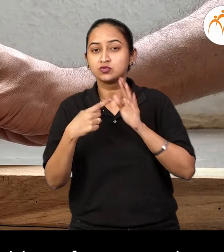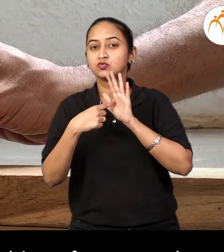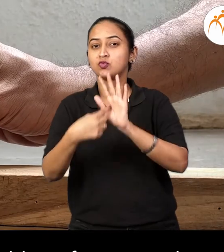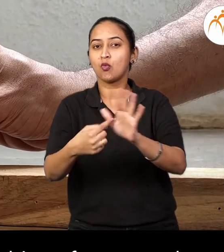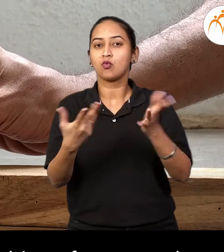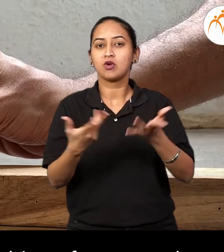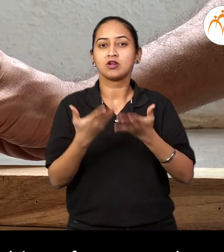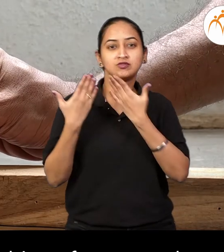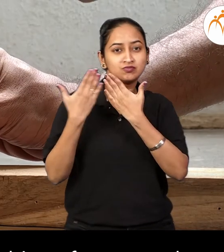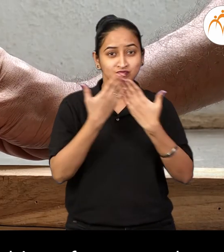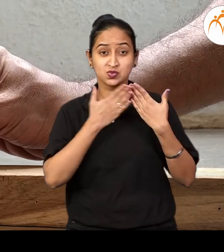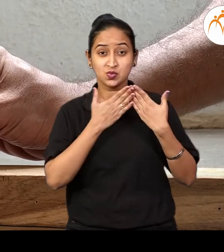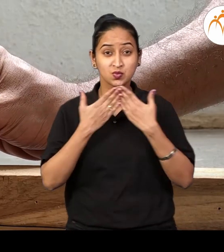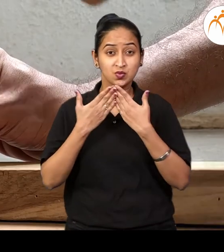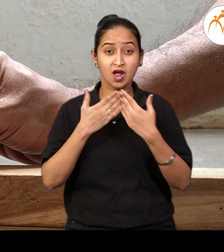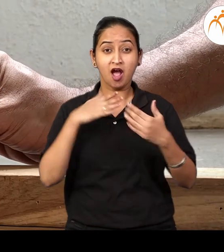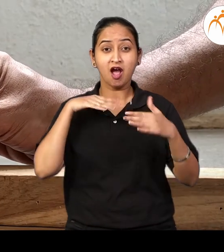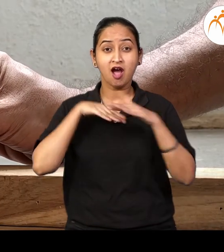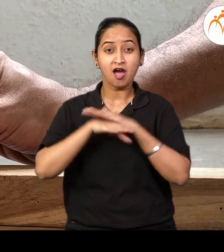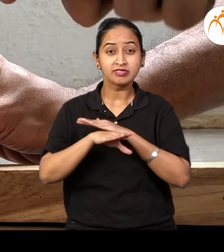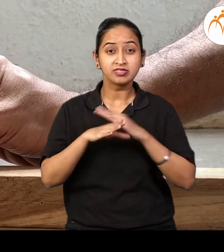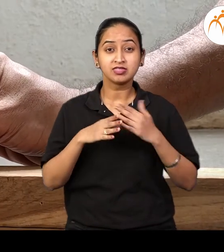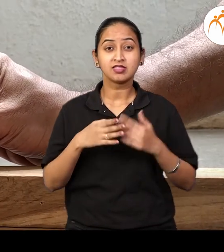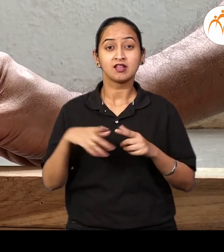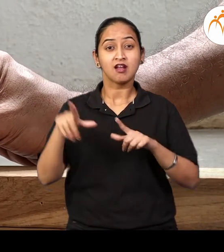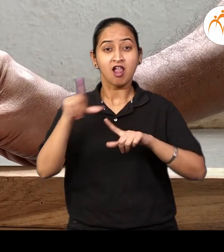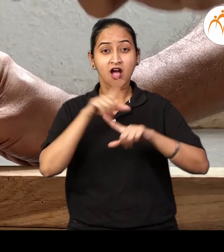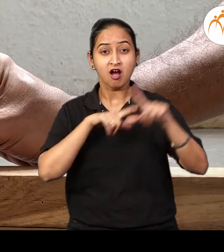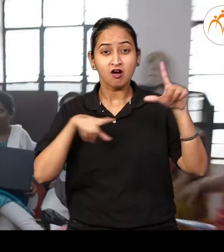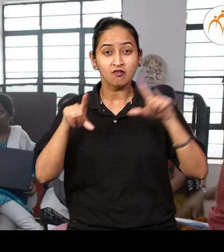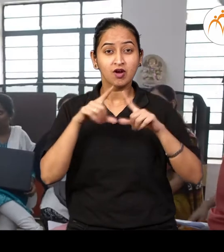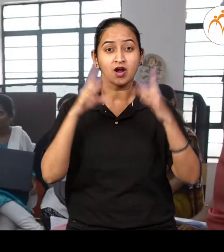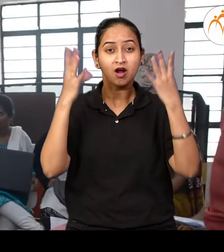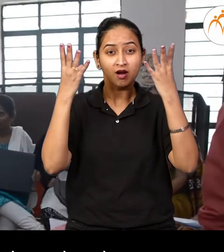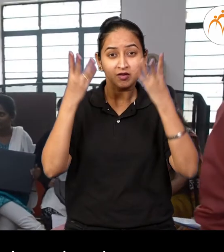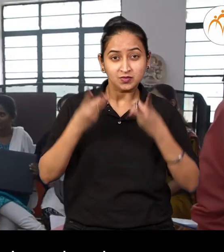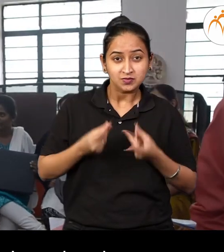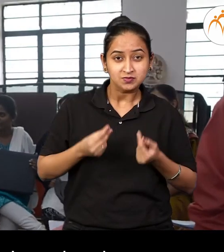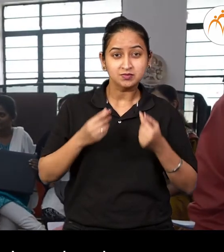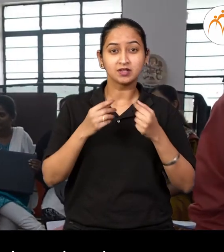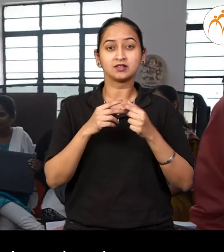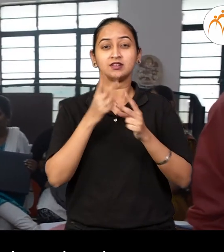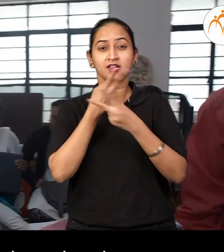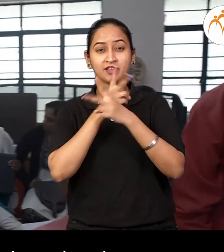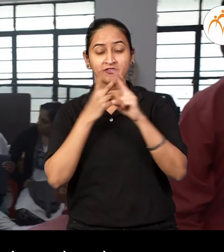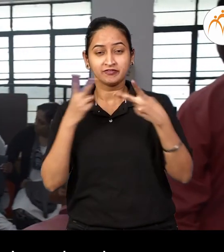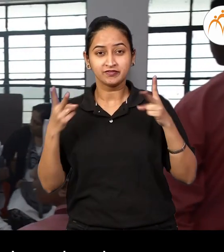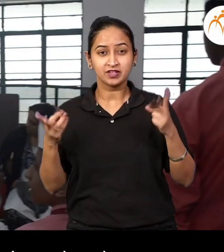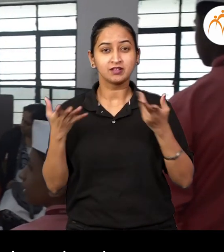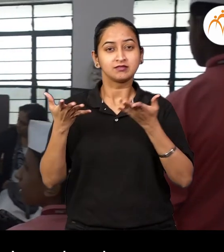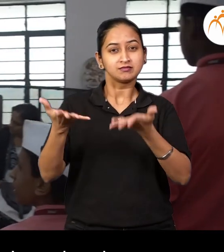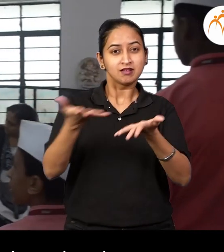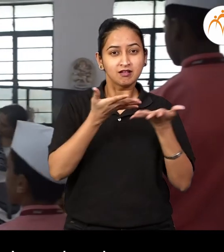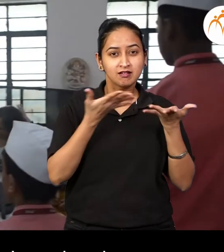from wood. There are many games and props in